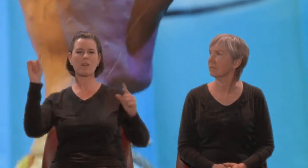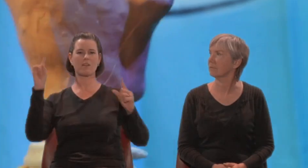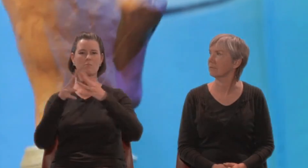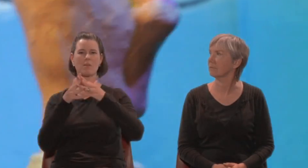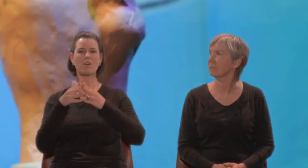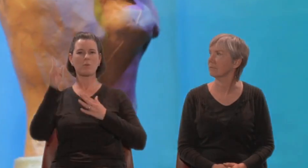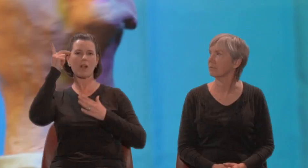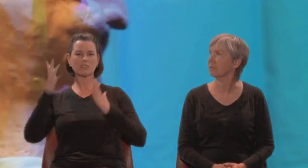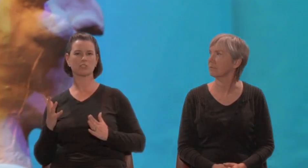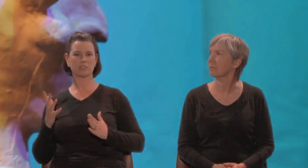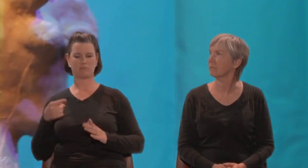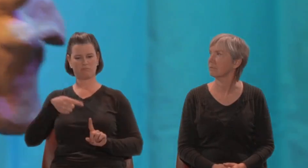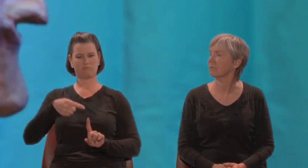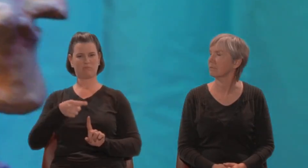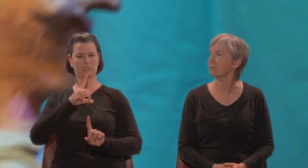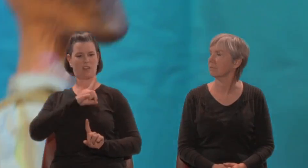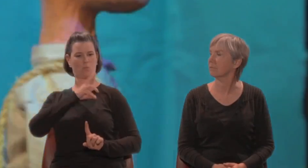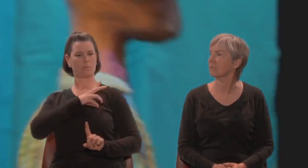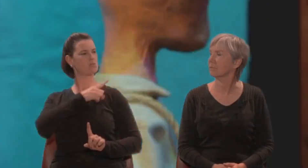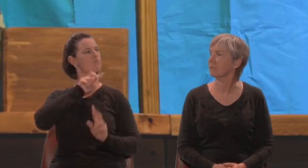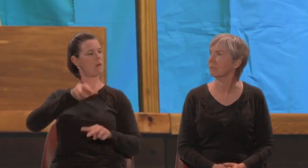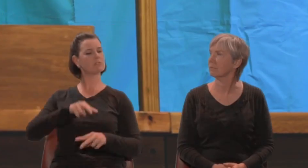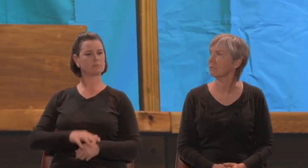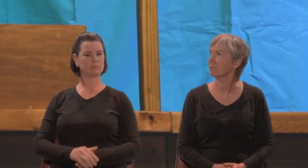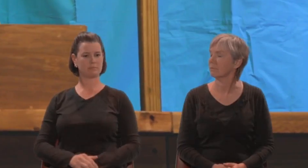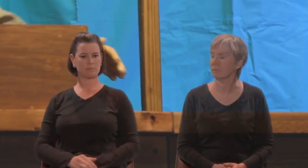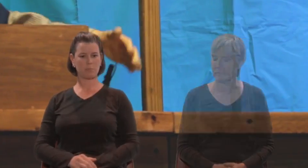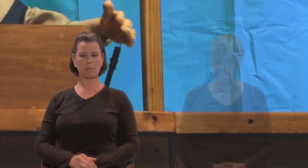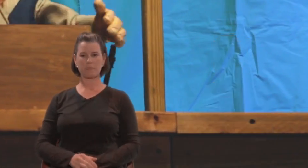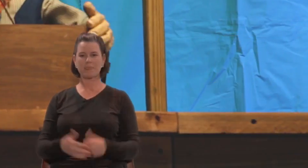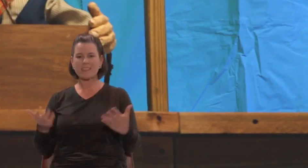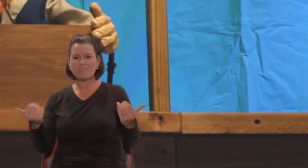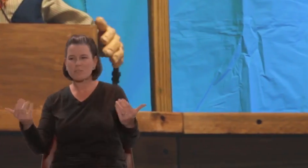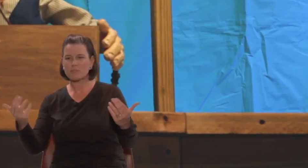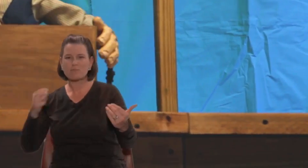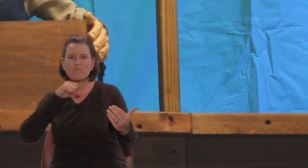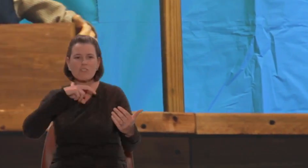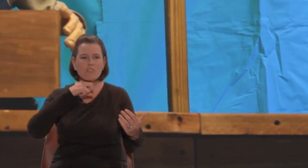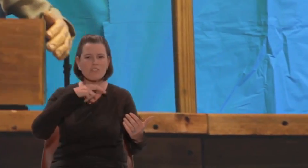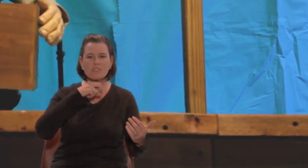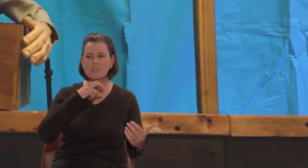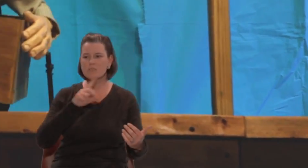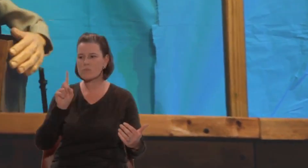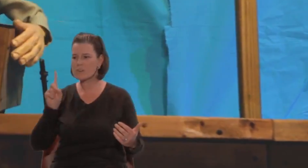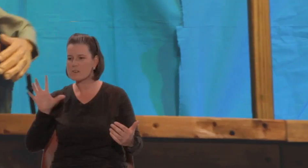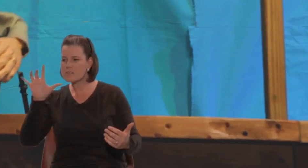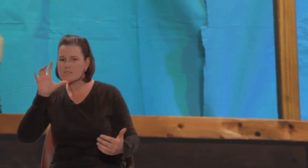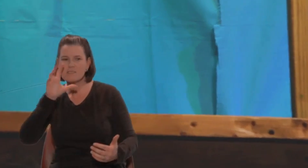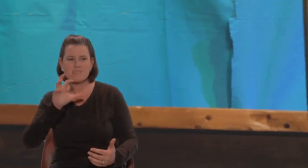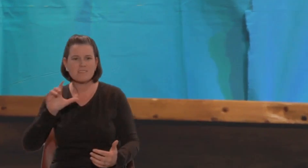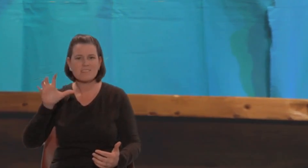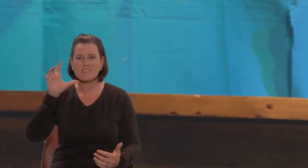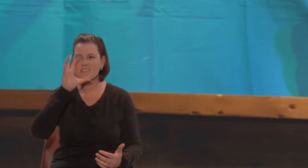while I fetch you another. Here, froggy. Here, froggy, toady, froggy. I